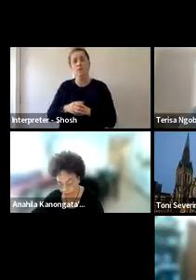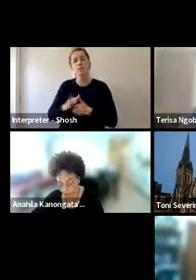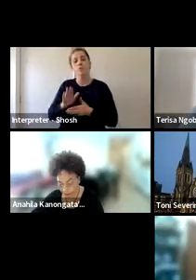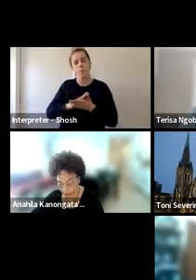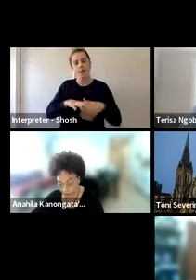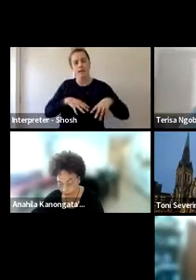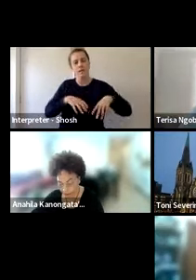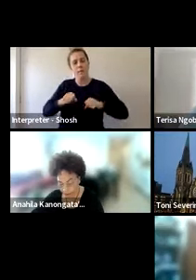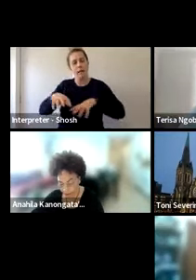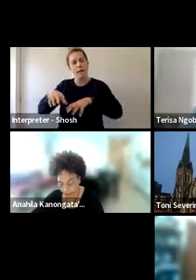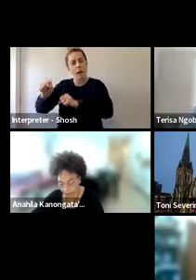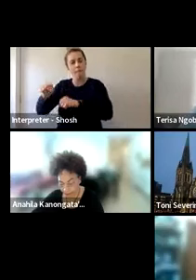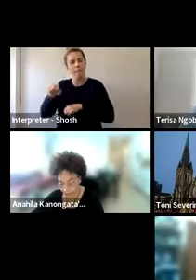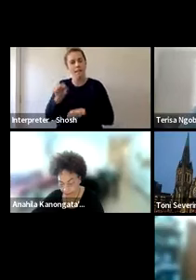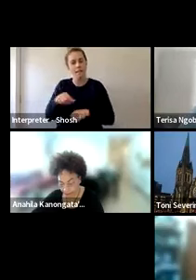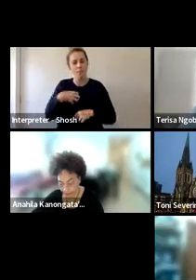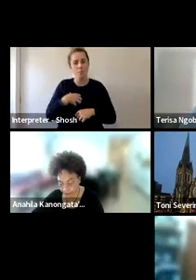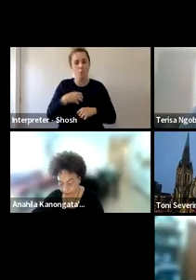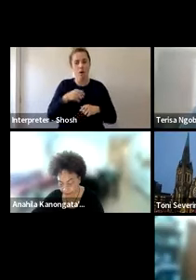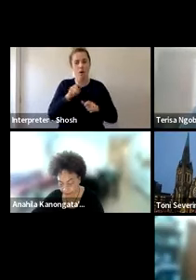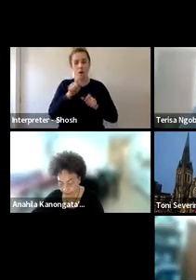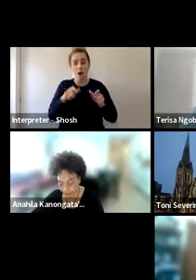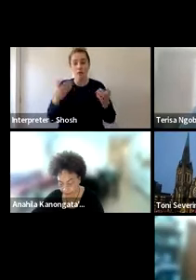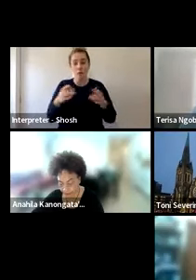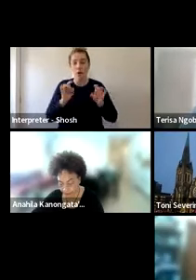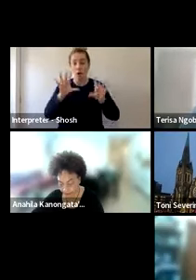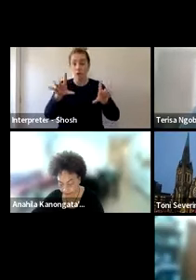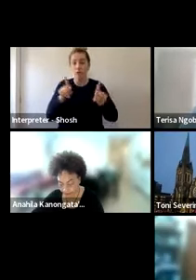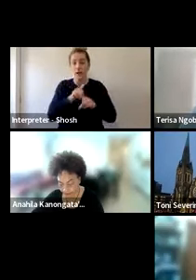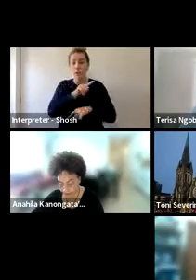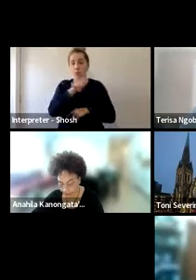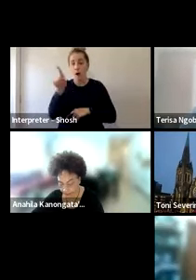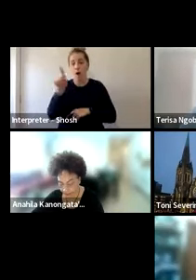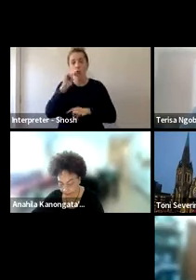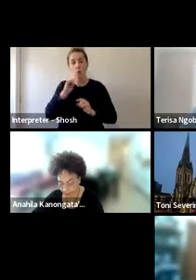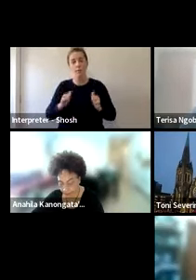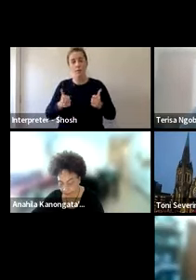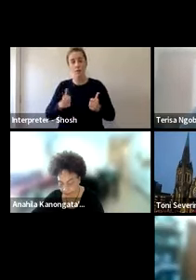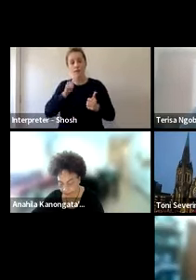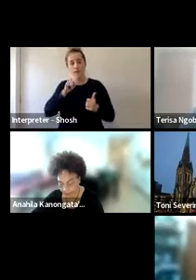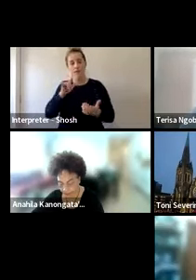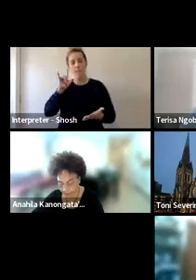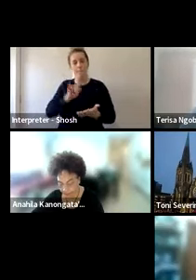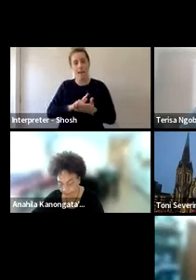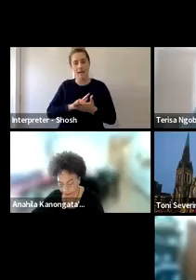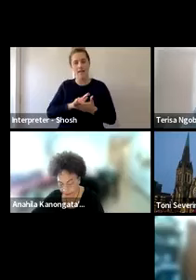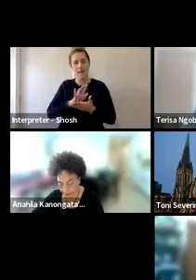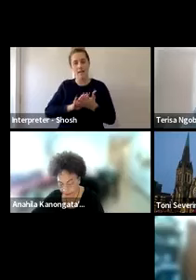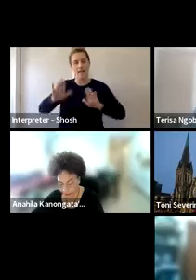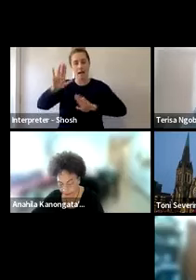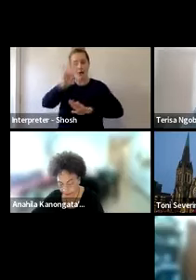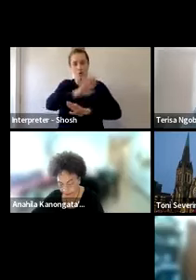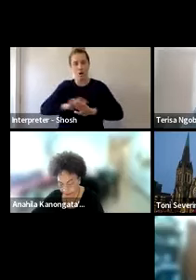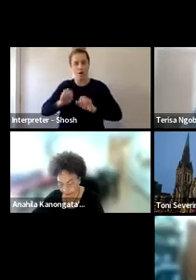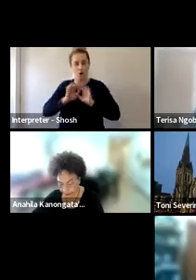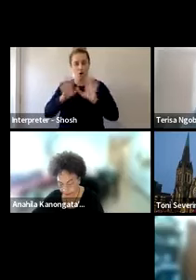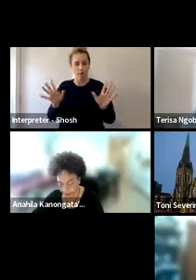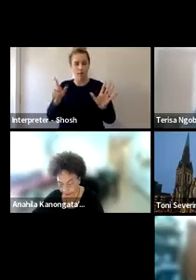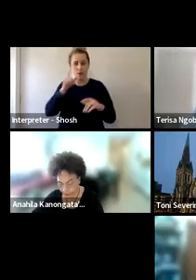up, and we've got some more clients in Australia as well. So it would be good if it was mandated nationwide. Obviously, we could